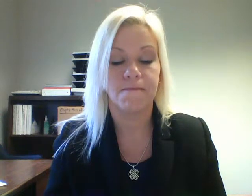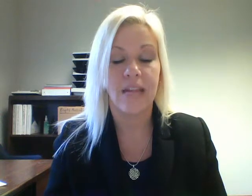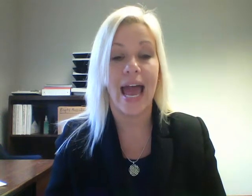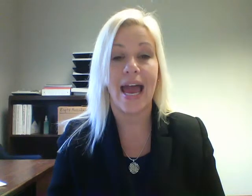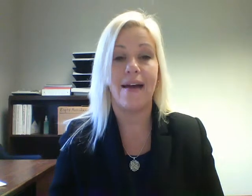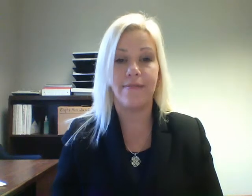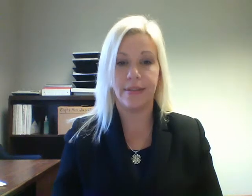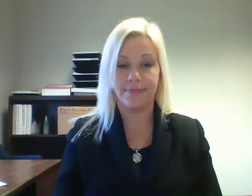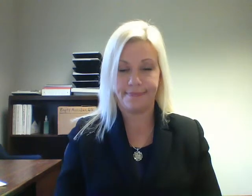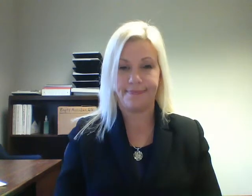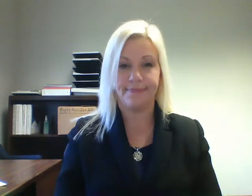Have.